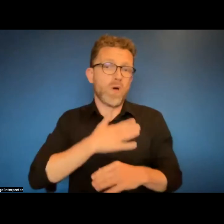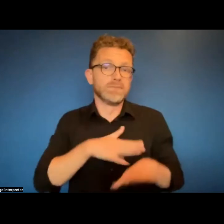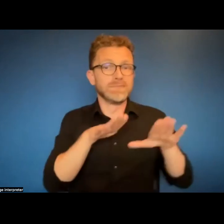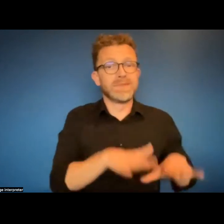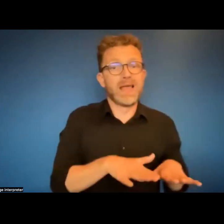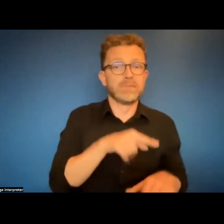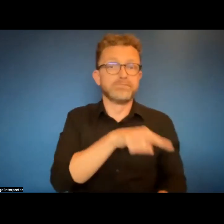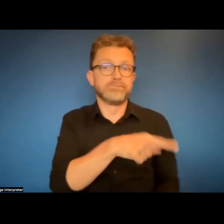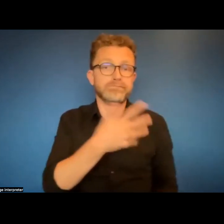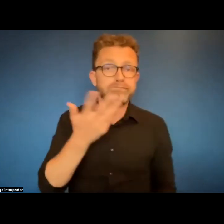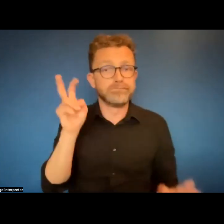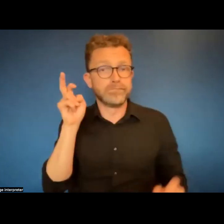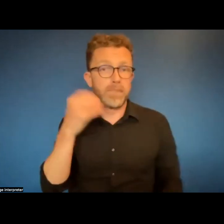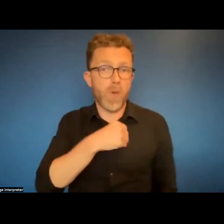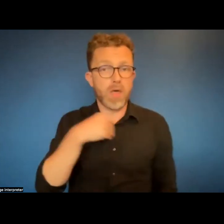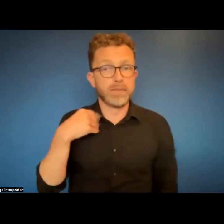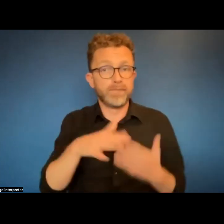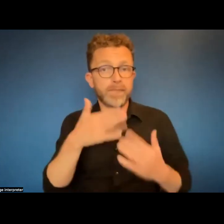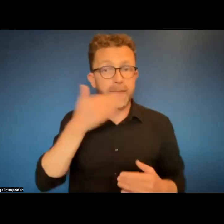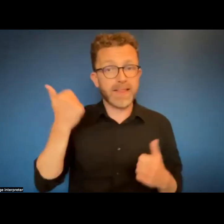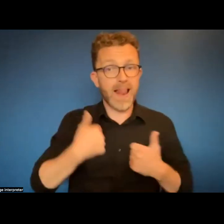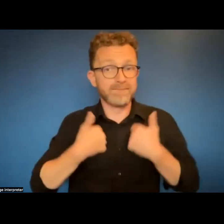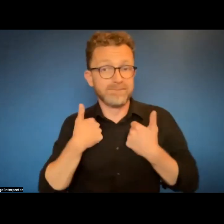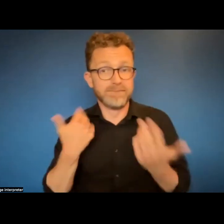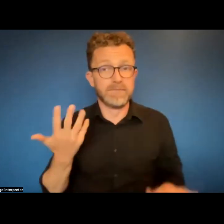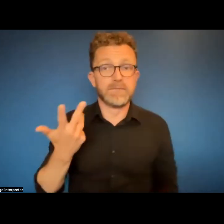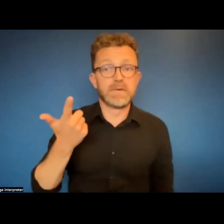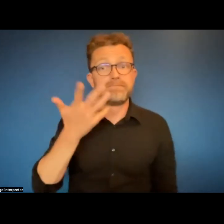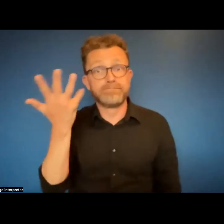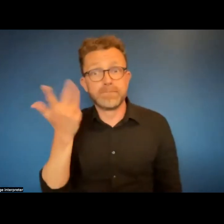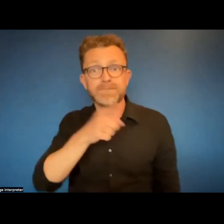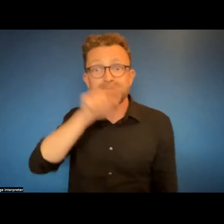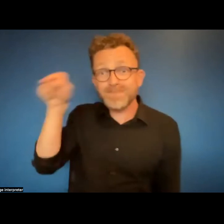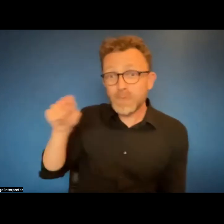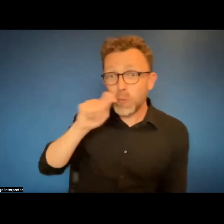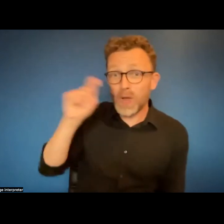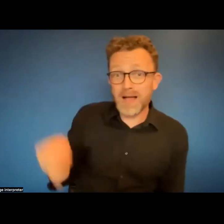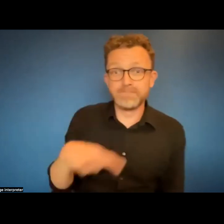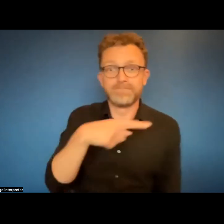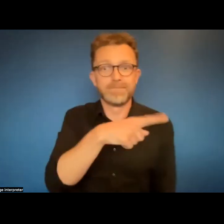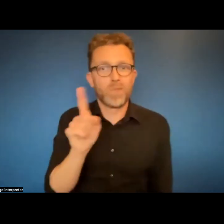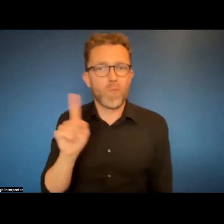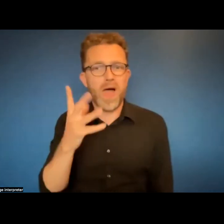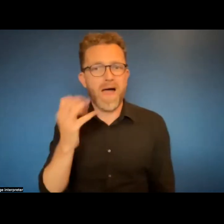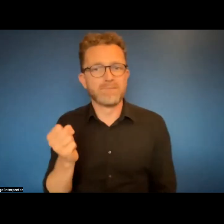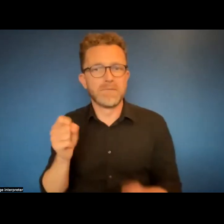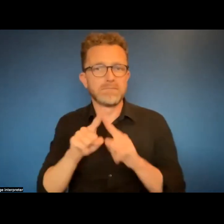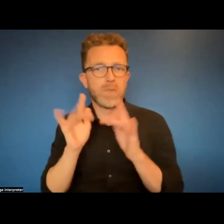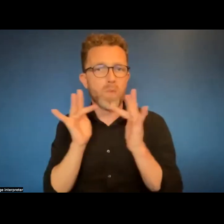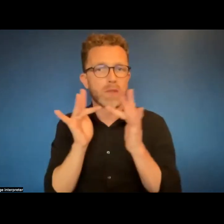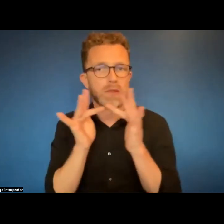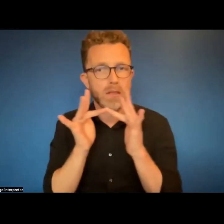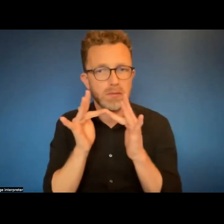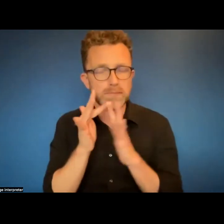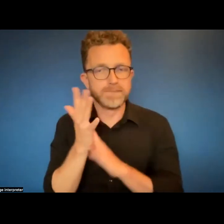with the idea, even the idea of independent living, and in Poland they do have.